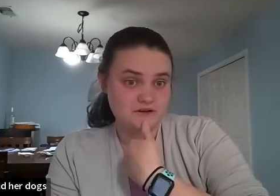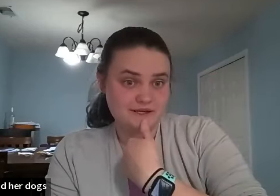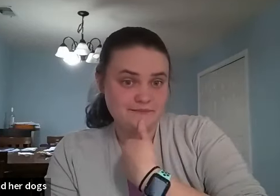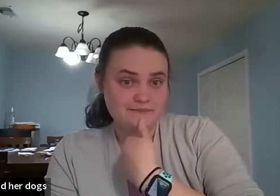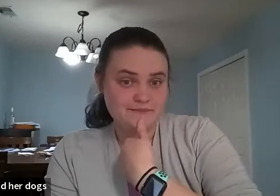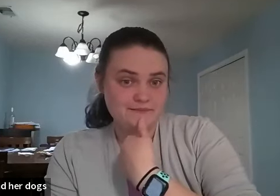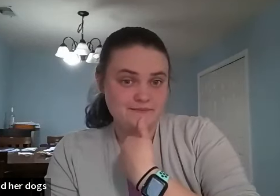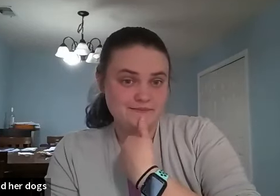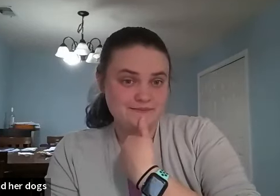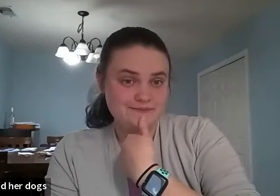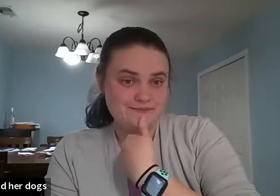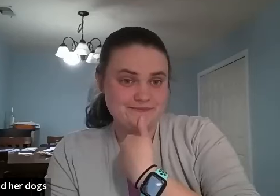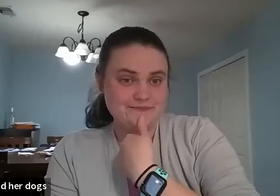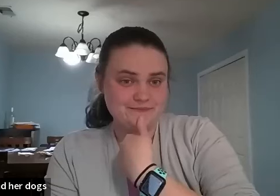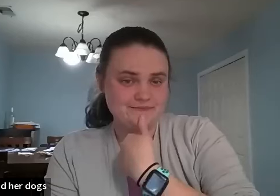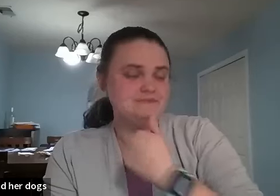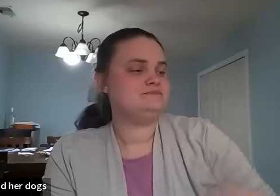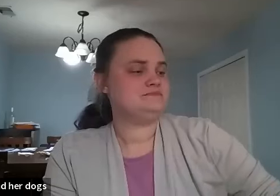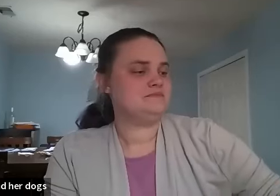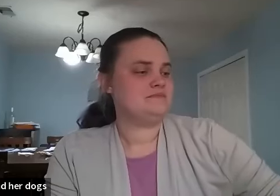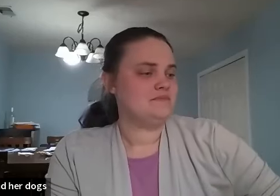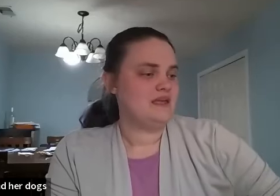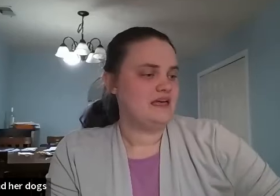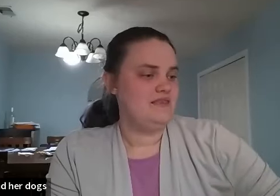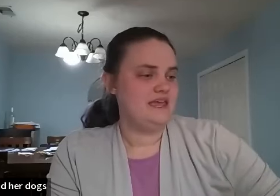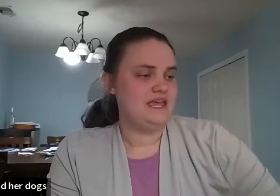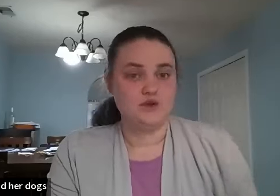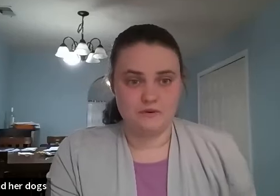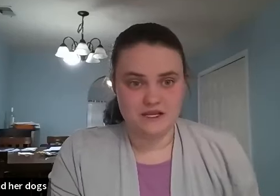strawberry, mm-hmm. And then